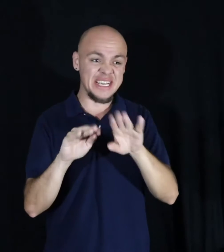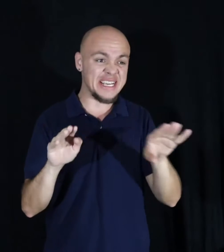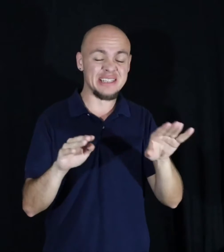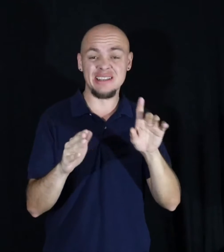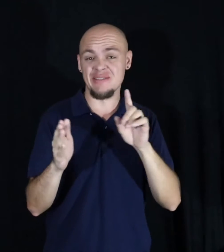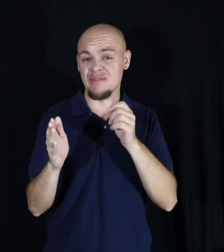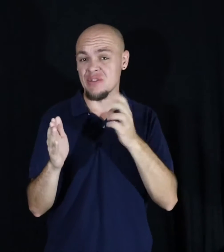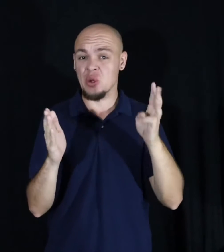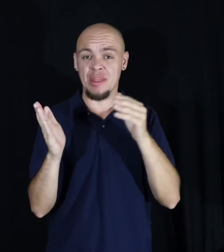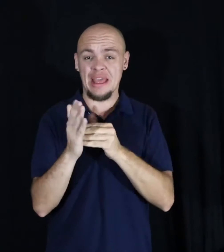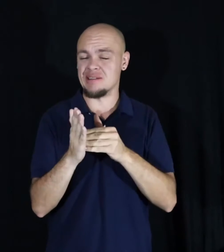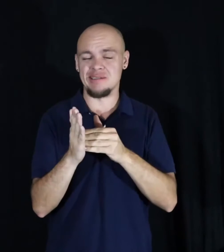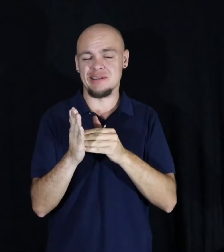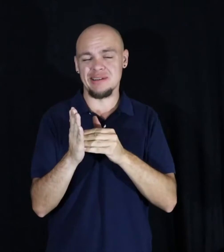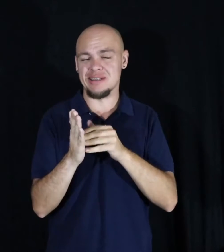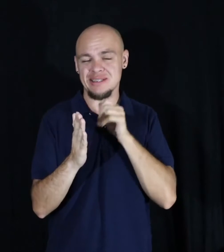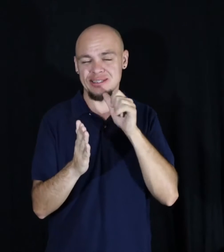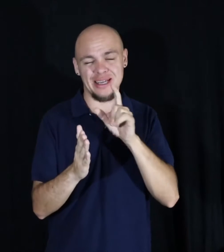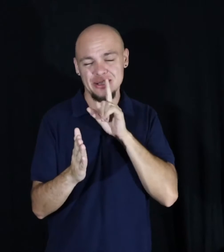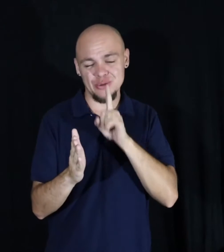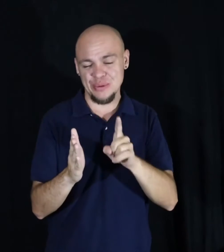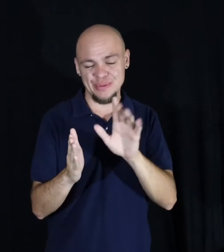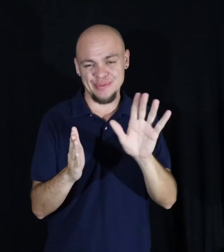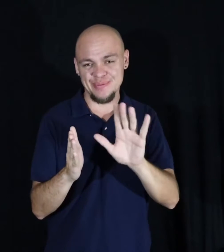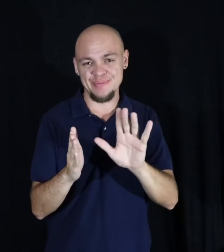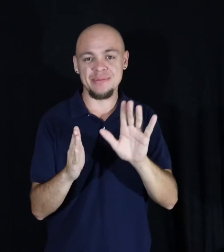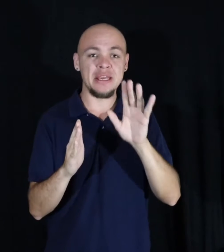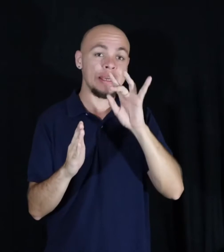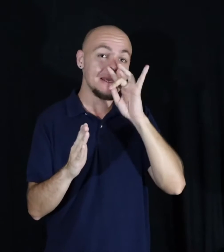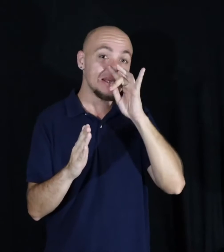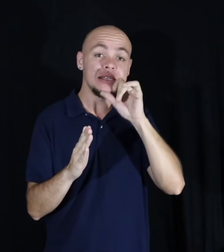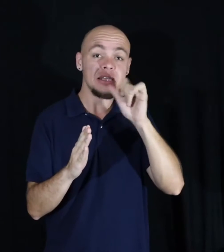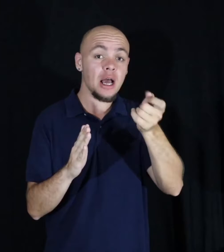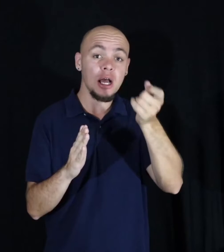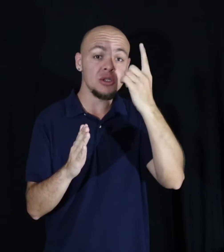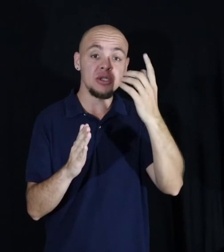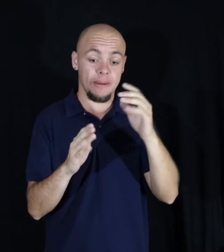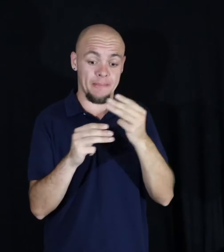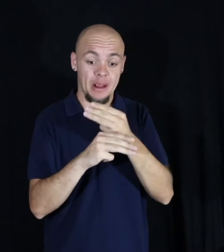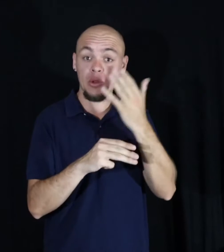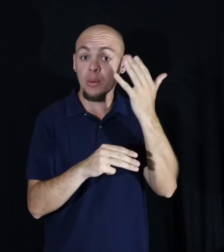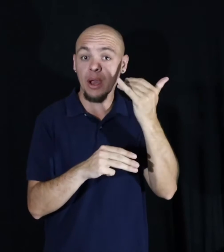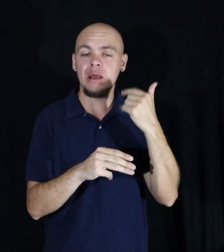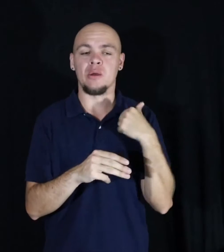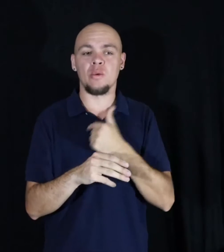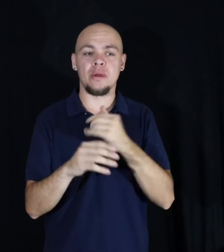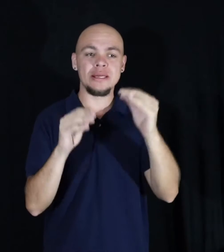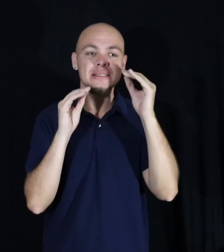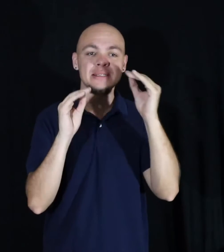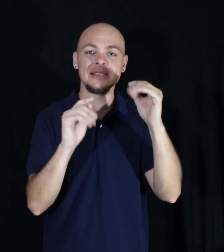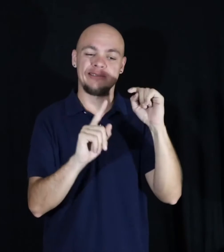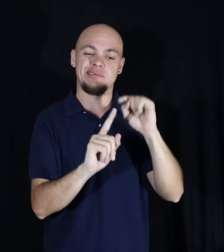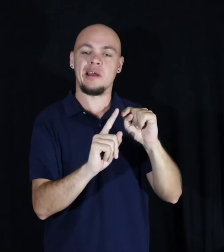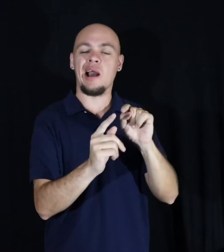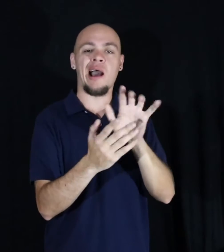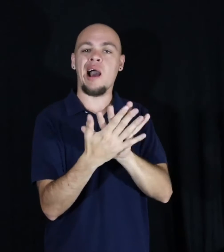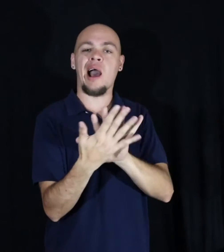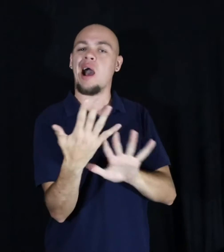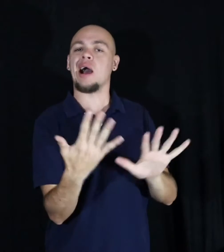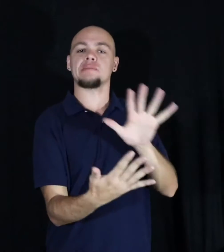this isn't the case at all. Kids don't understand math because we've been teaching it as a dehumanized